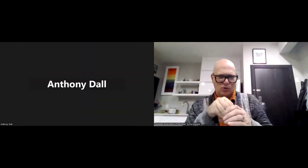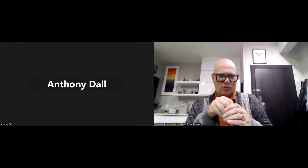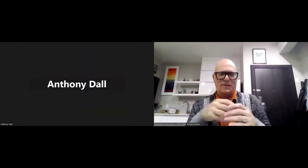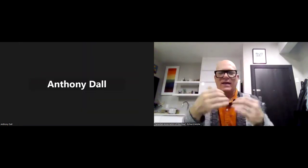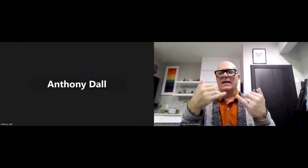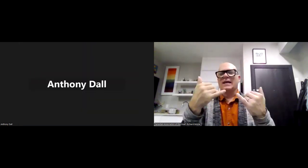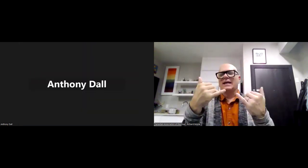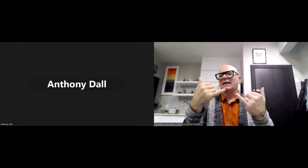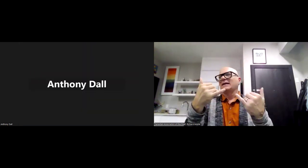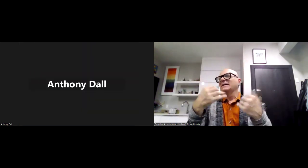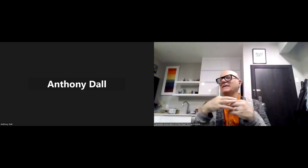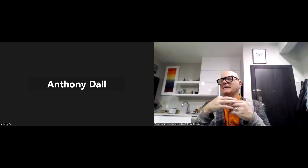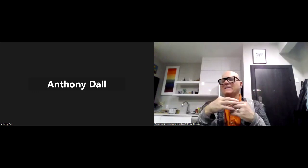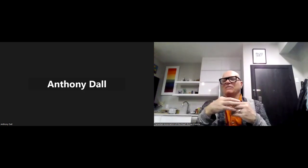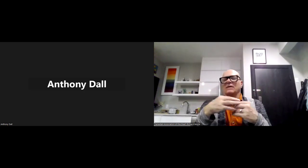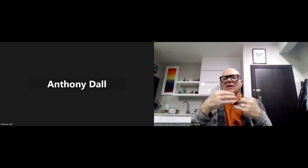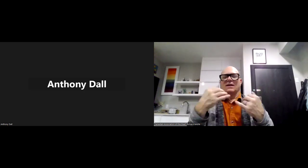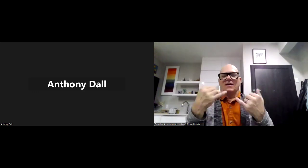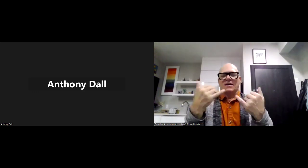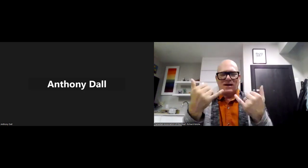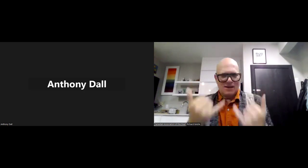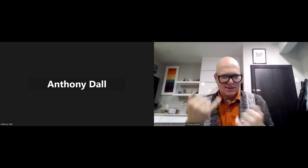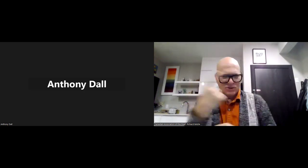Hello, thank you so much for this warm welcome here tonight.